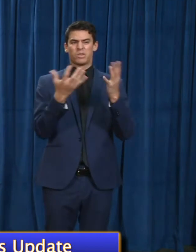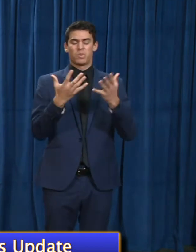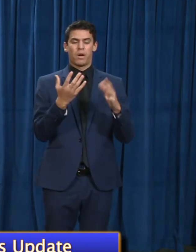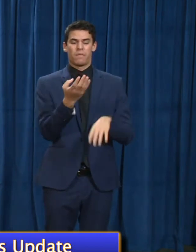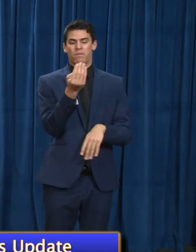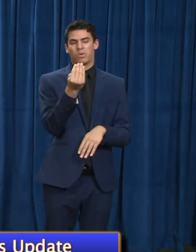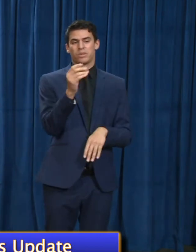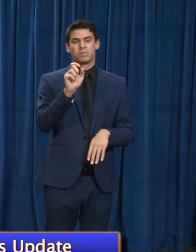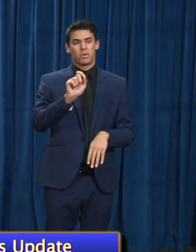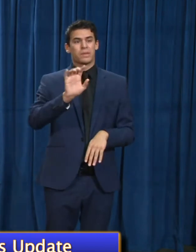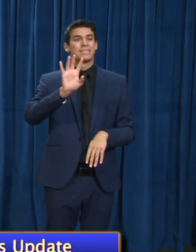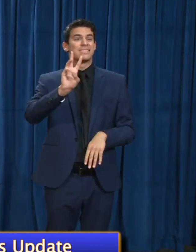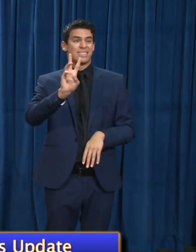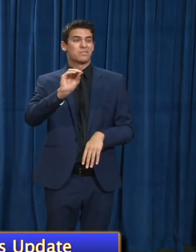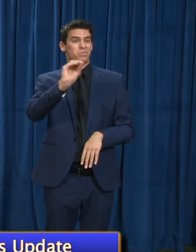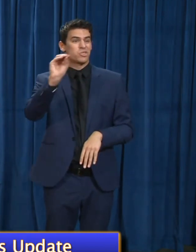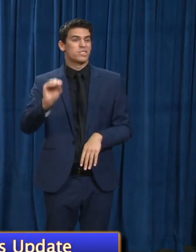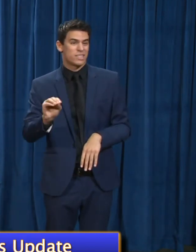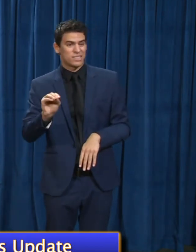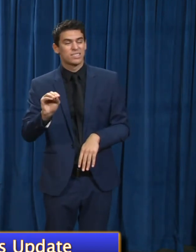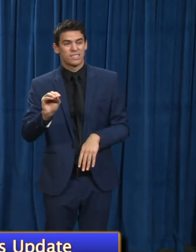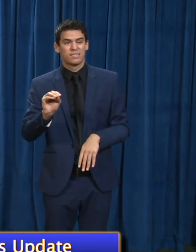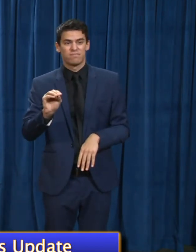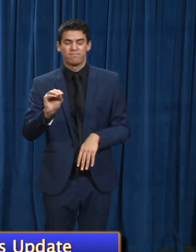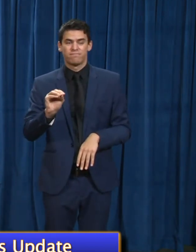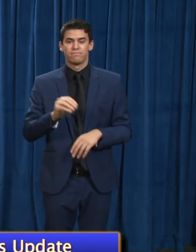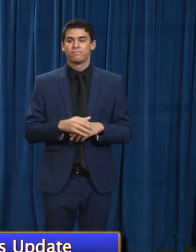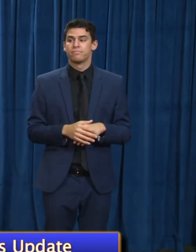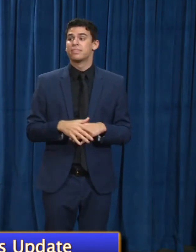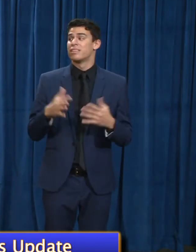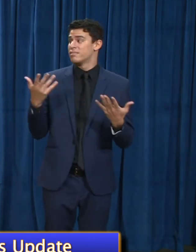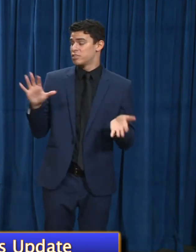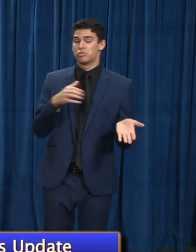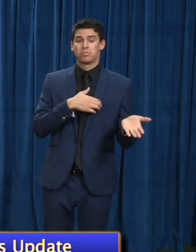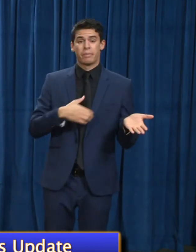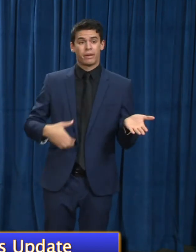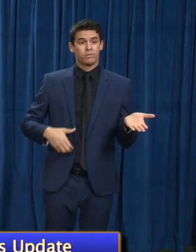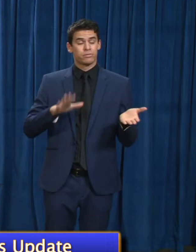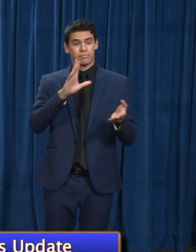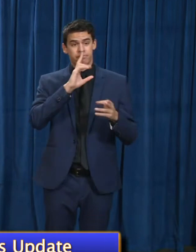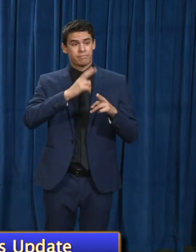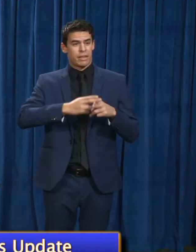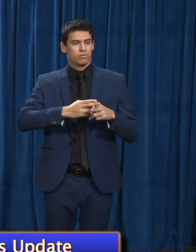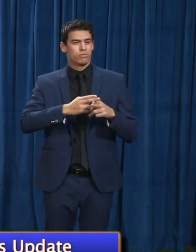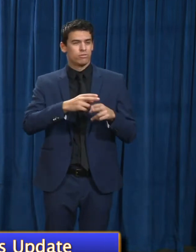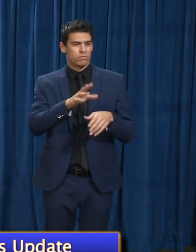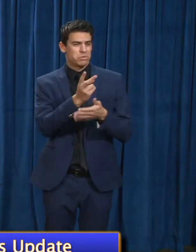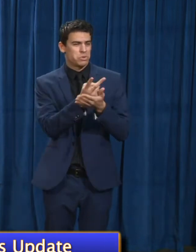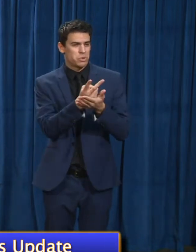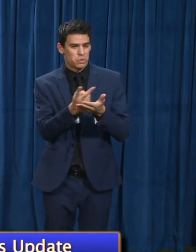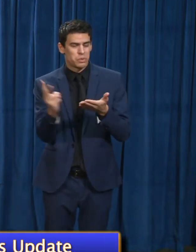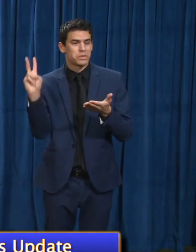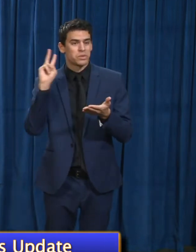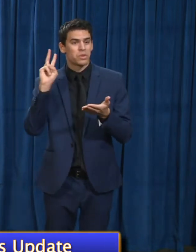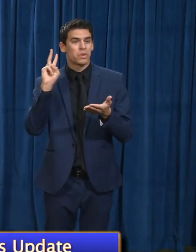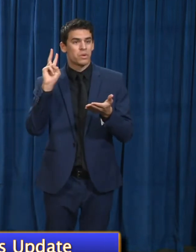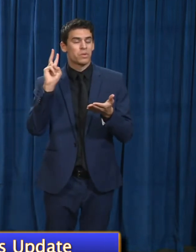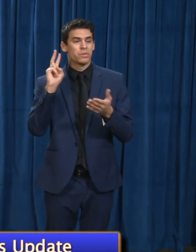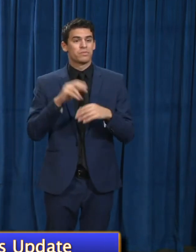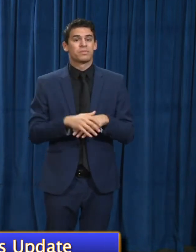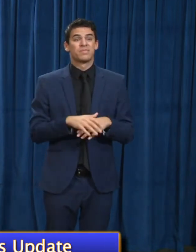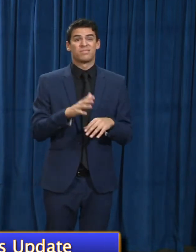14.6. And as the mayor mentioned to you when we talked to you past 2 weeks ago, that was